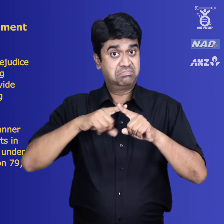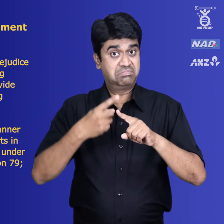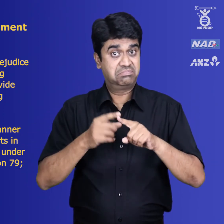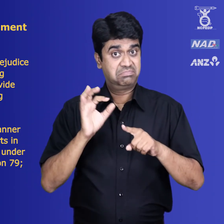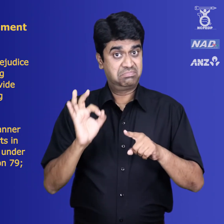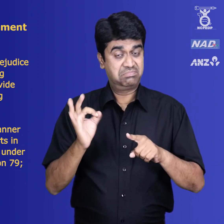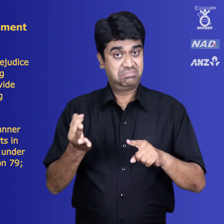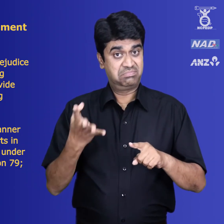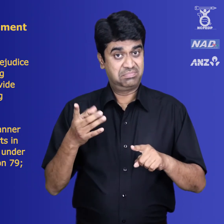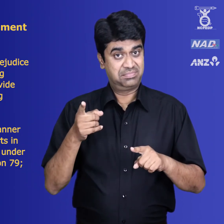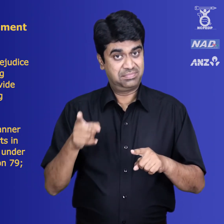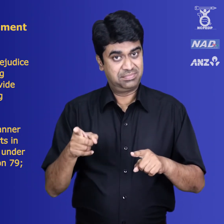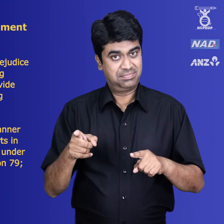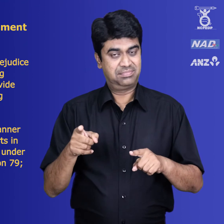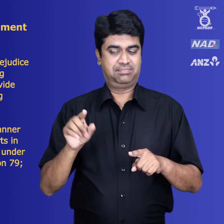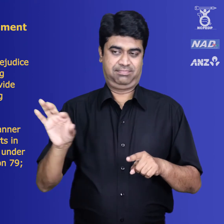of section 79.